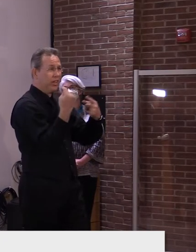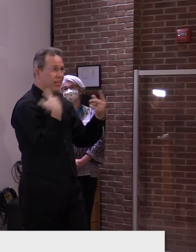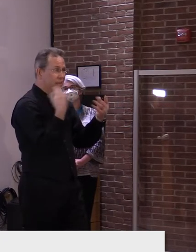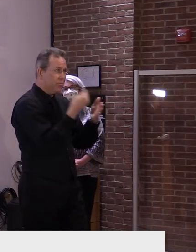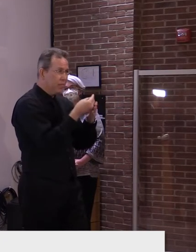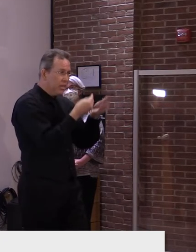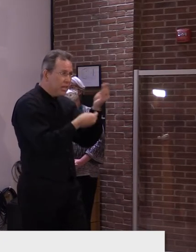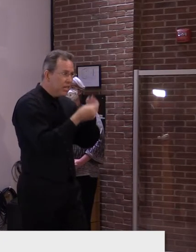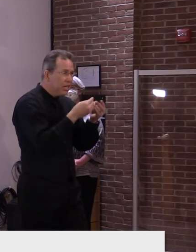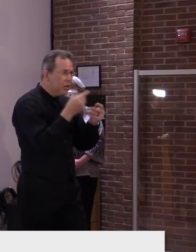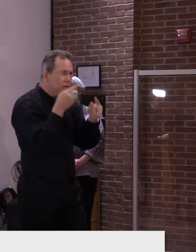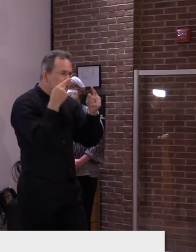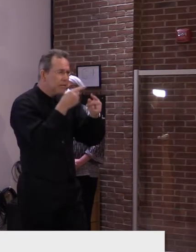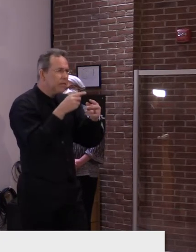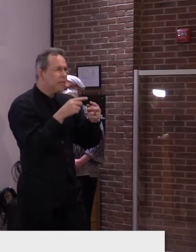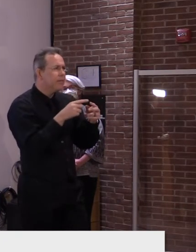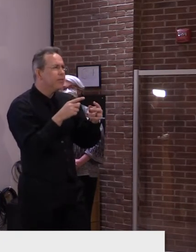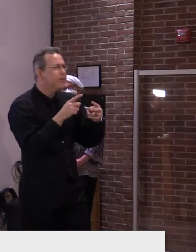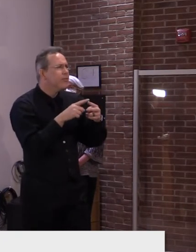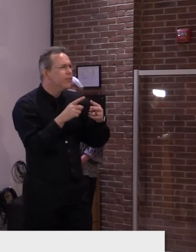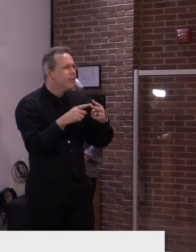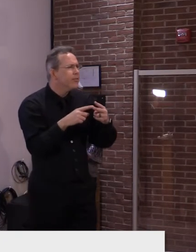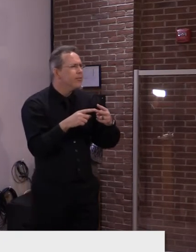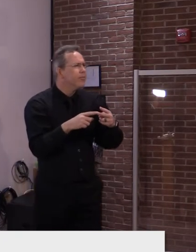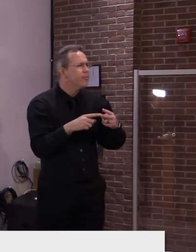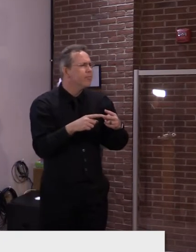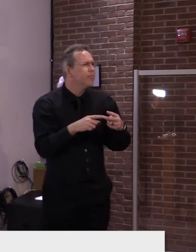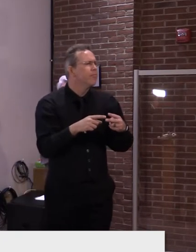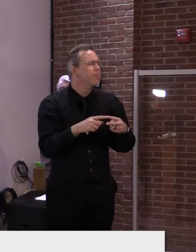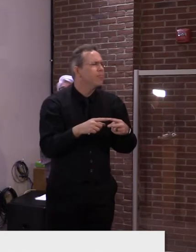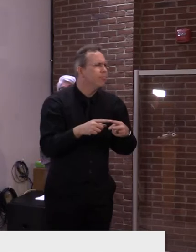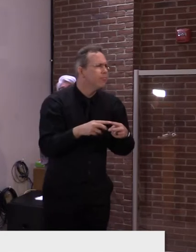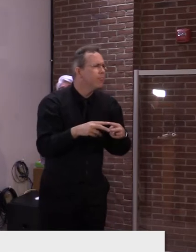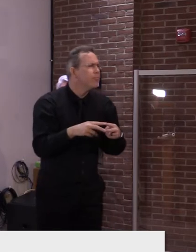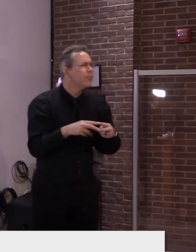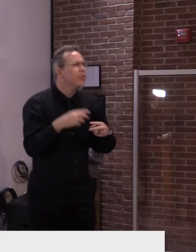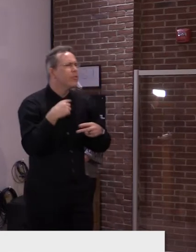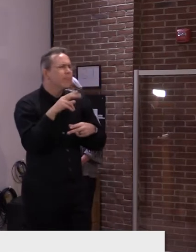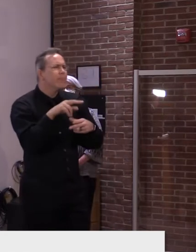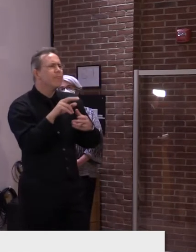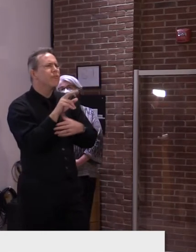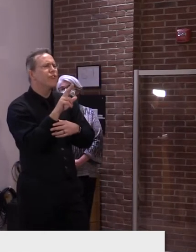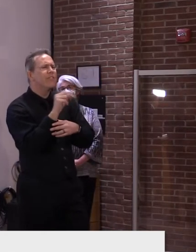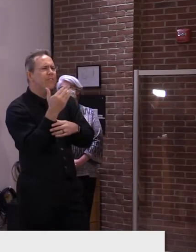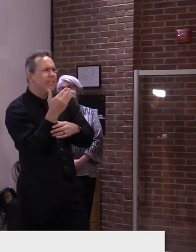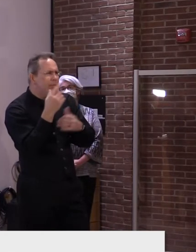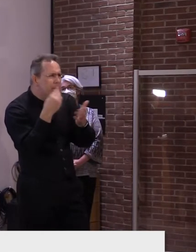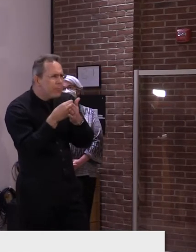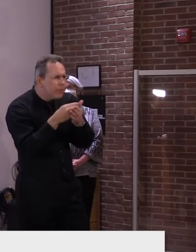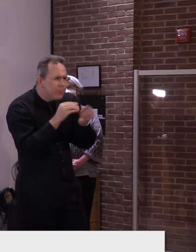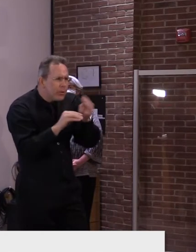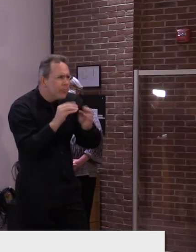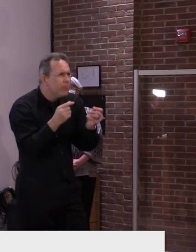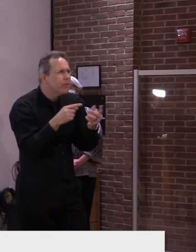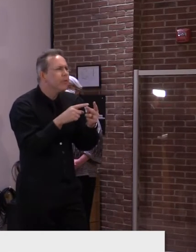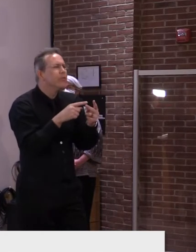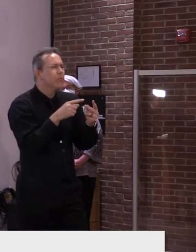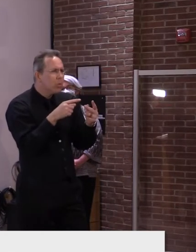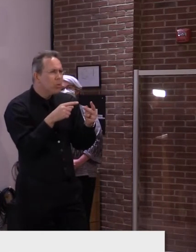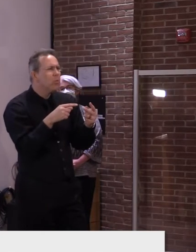Senate floor for second reading this morning, as well as under consideration, as you noted, in